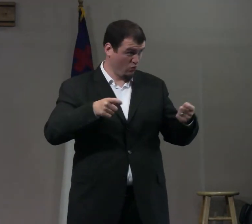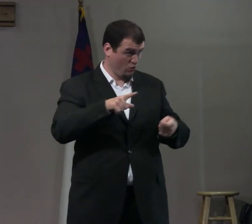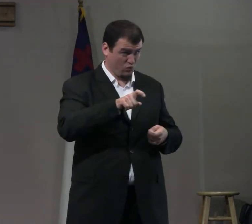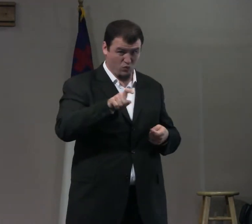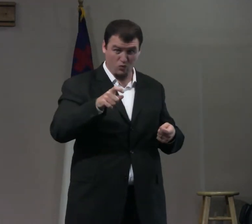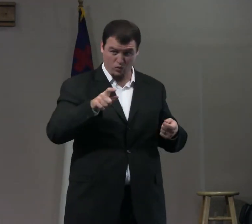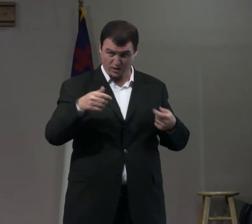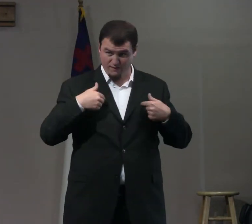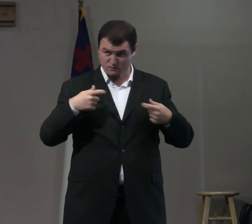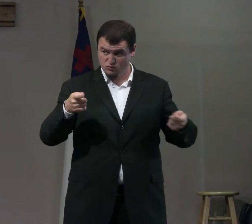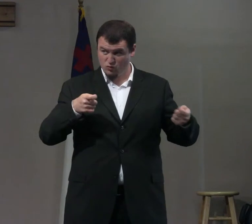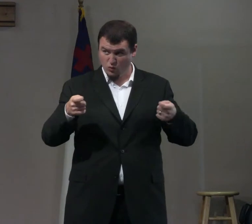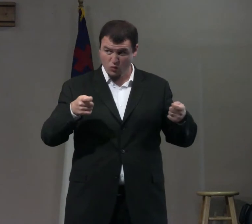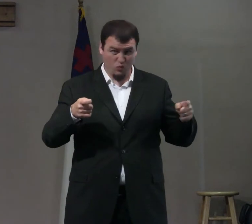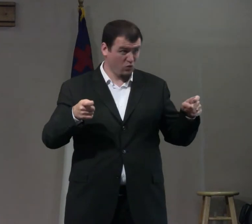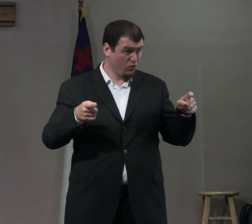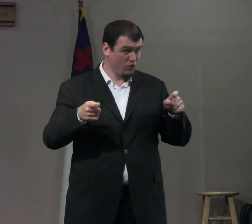In control. You have control.